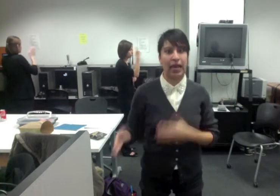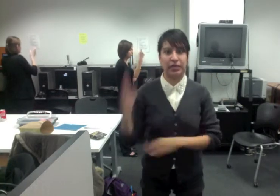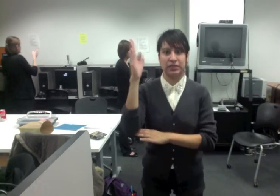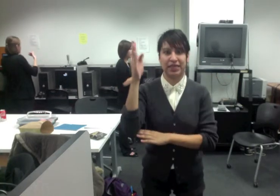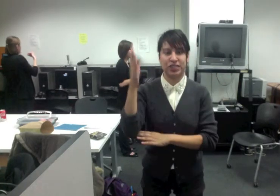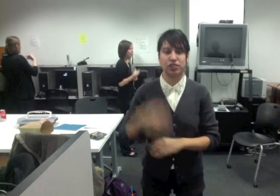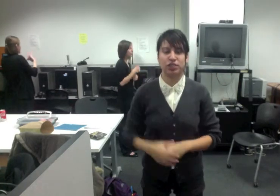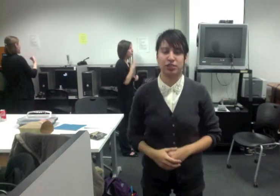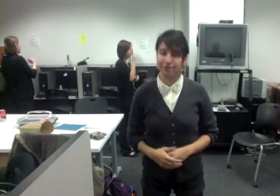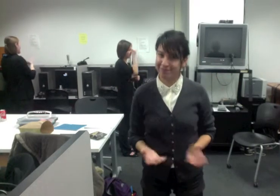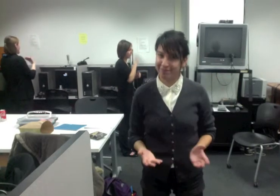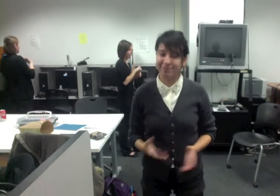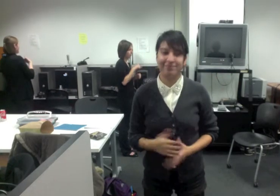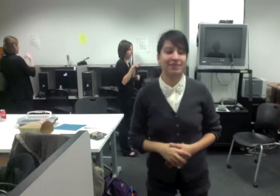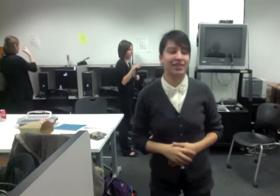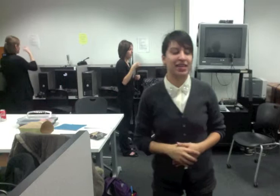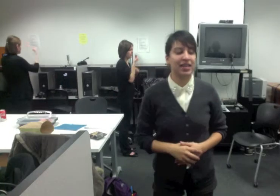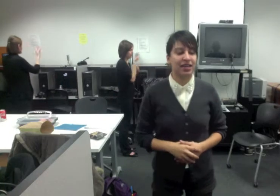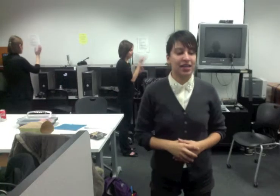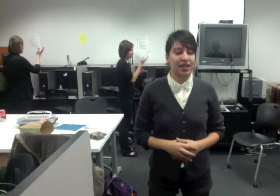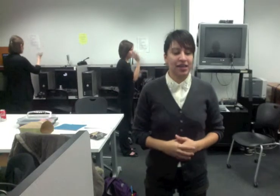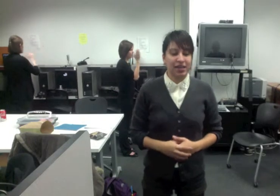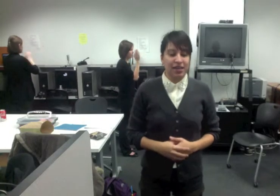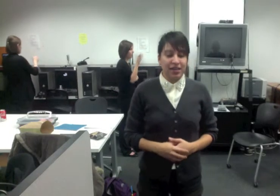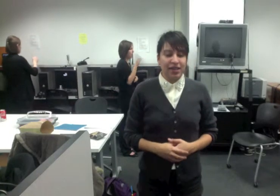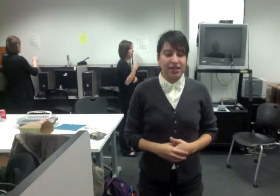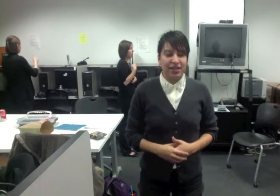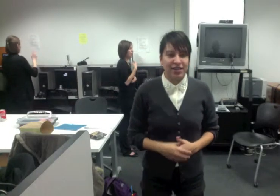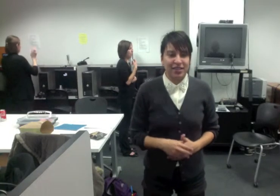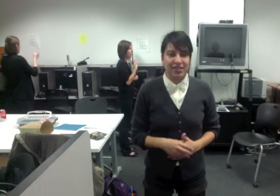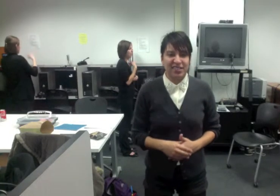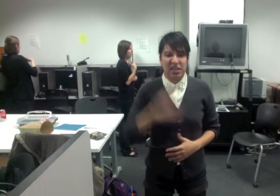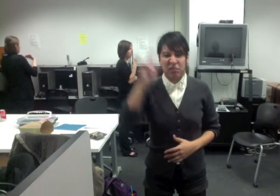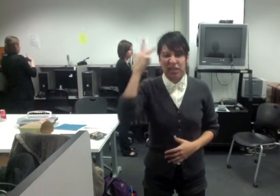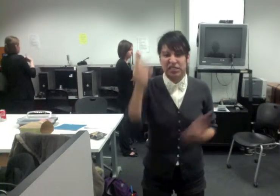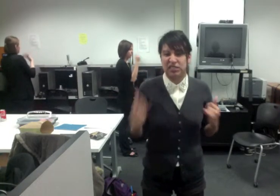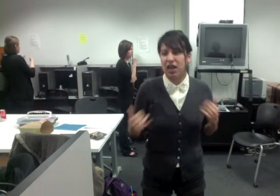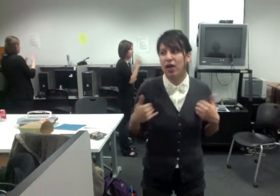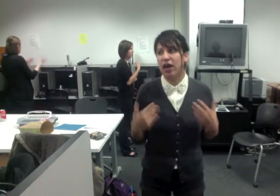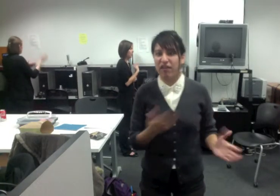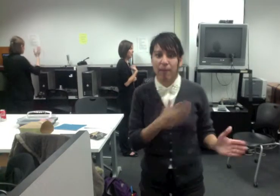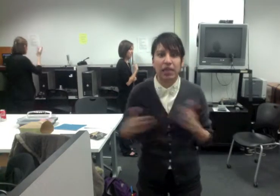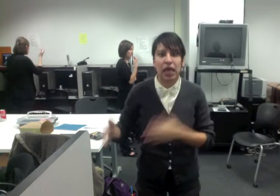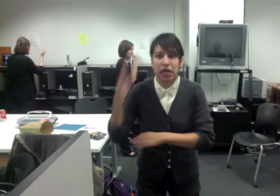This is the politicians now with the comprehensive 12-point plan. It's not inspiring anybody. Because there are leaders and there are those who